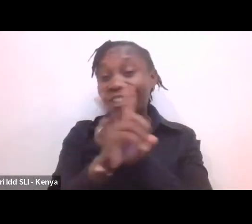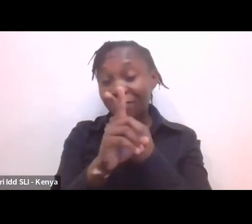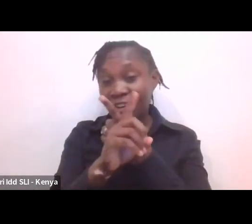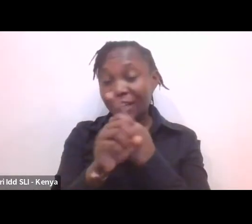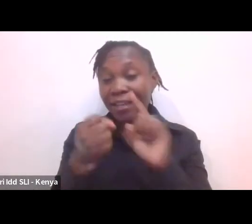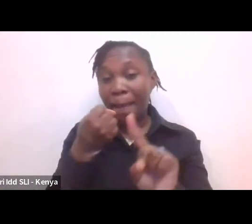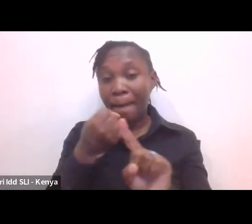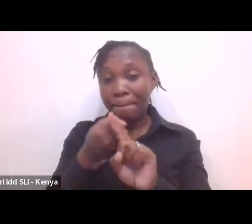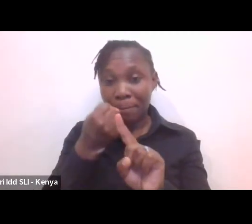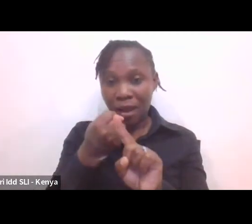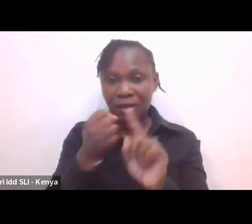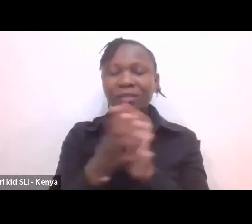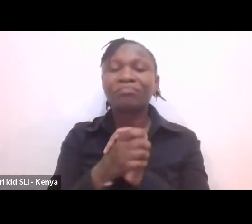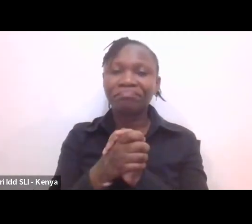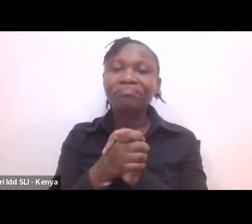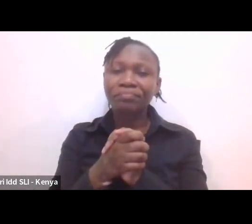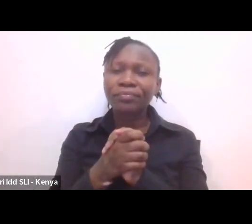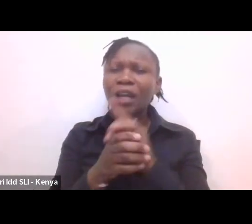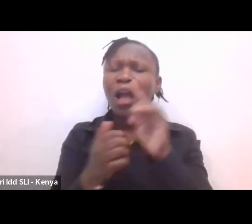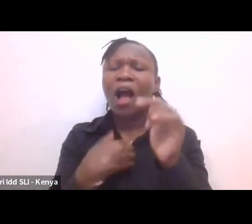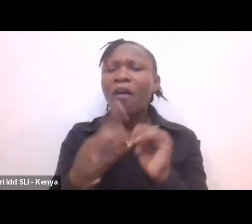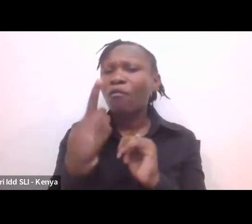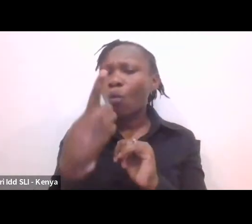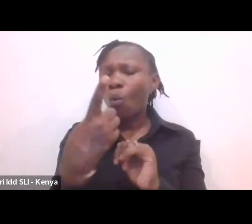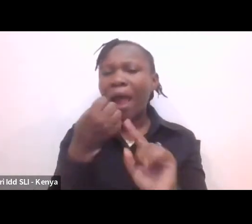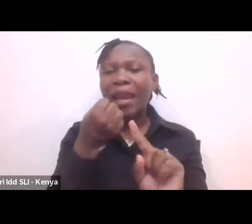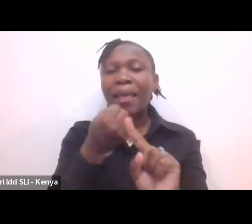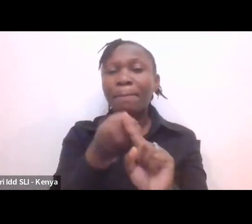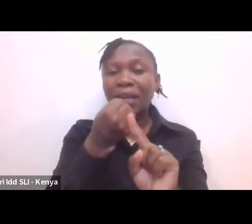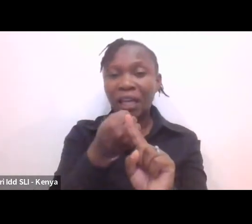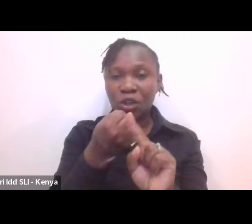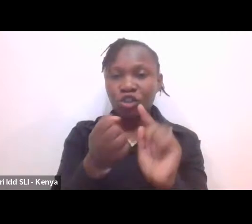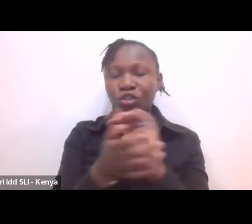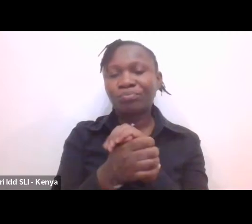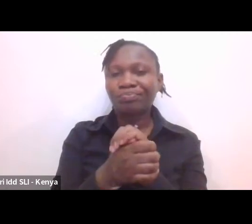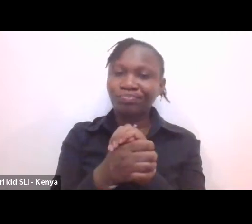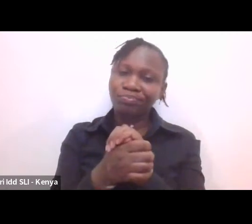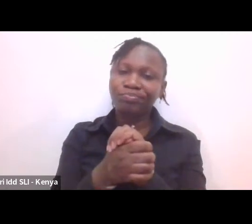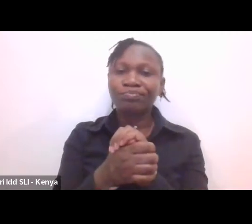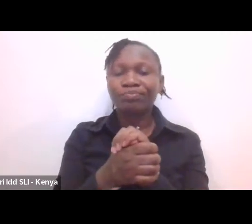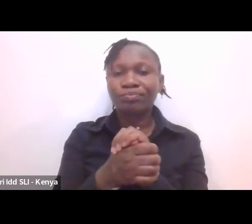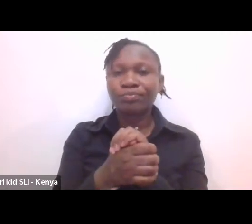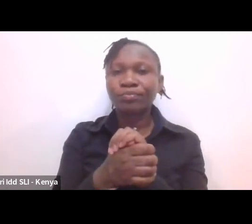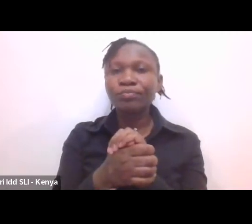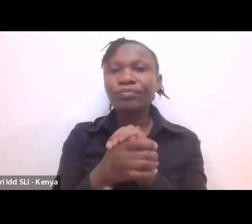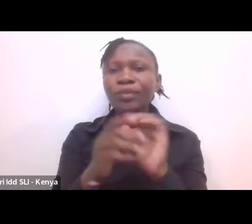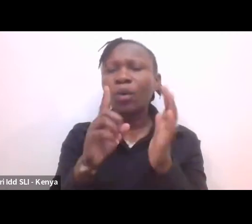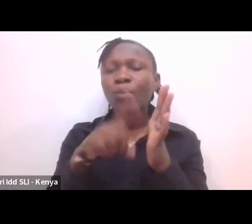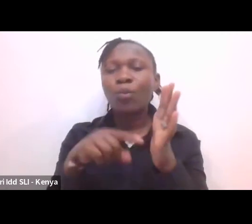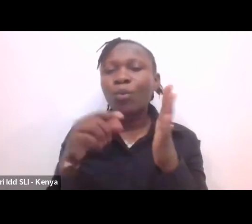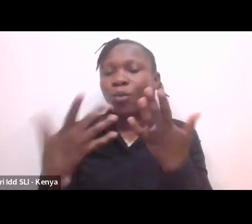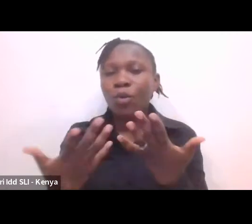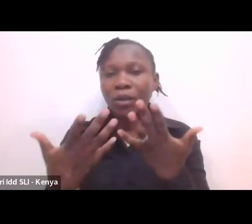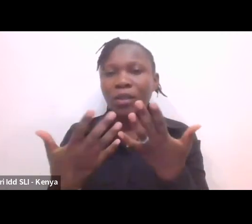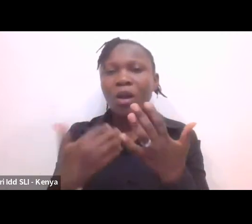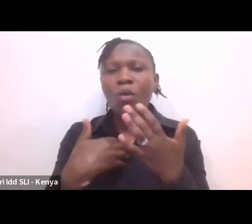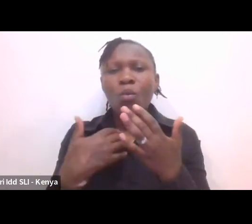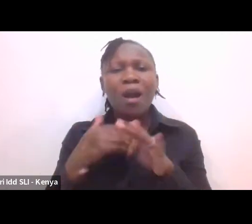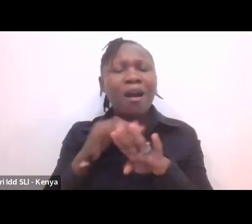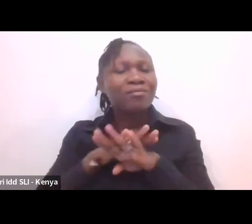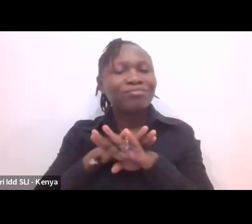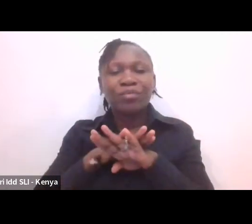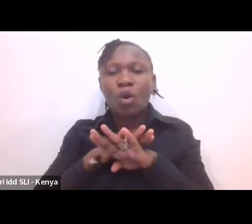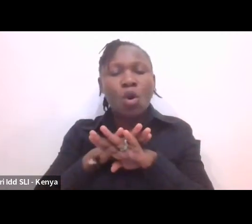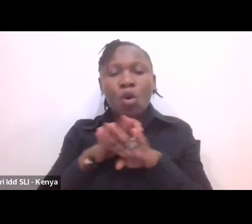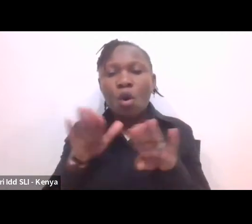And there's one implication I need to get out front and center. And that is that there is no single